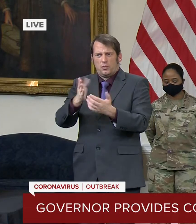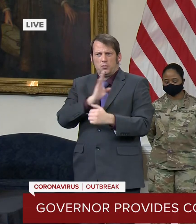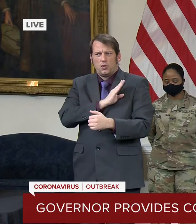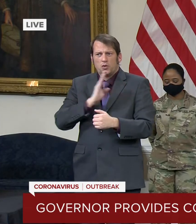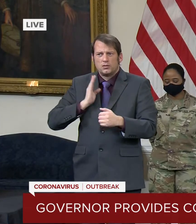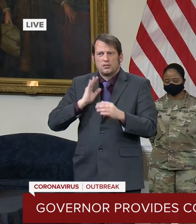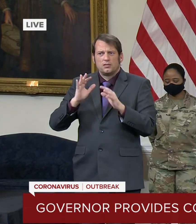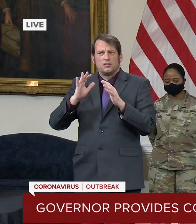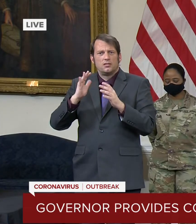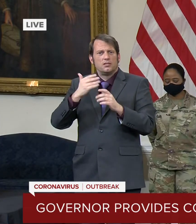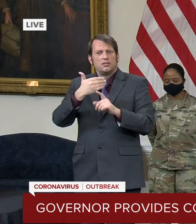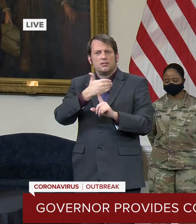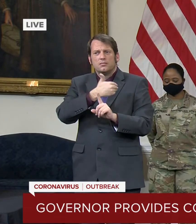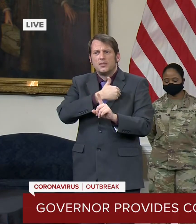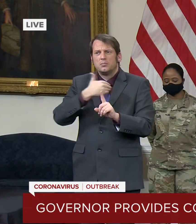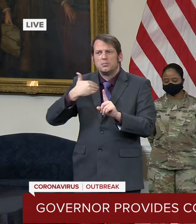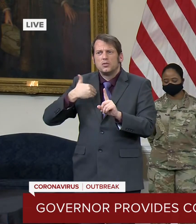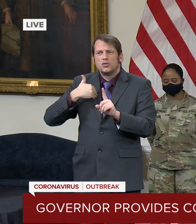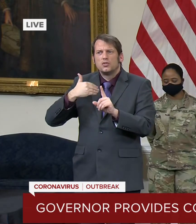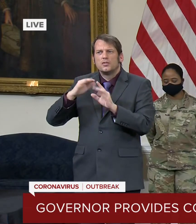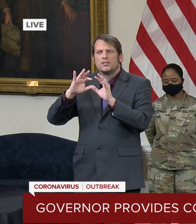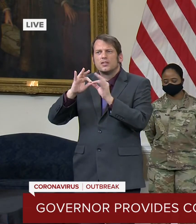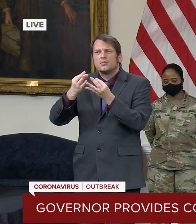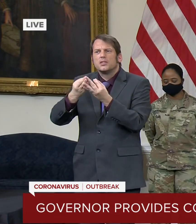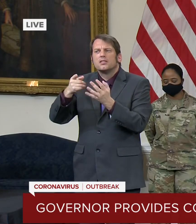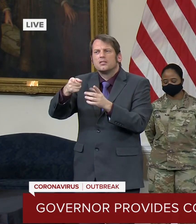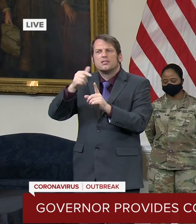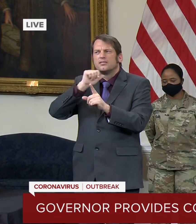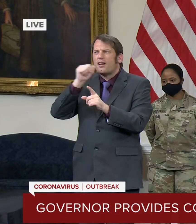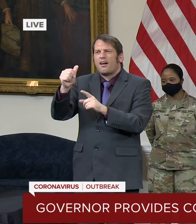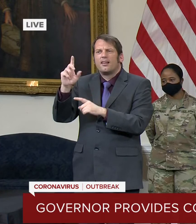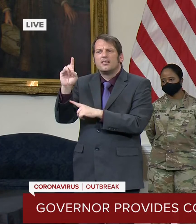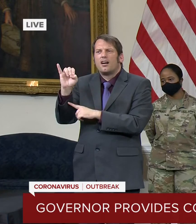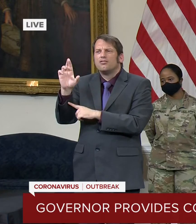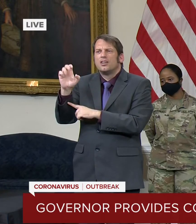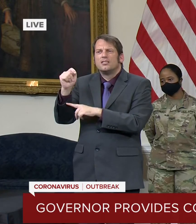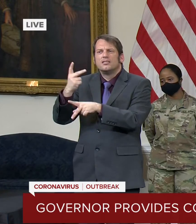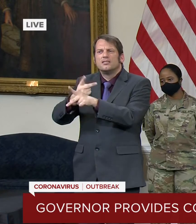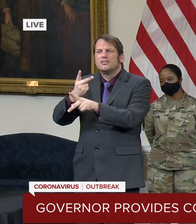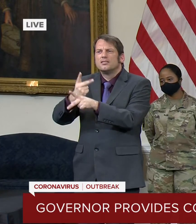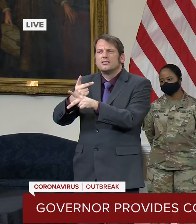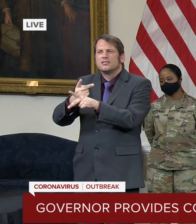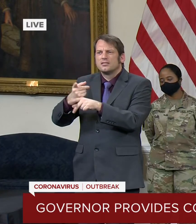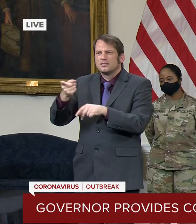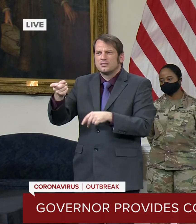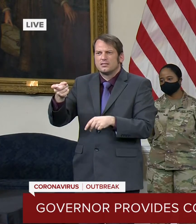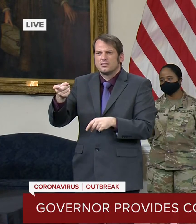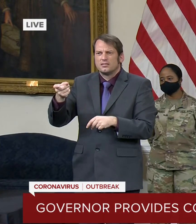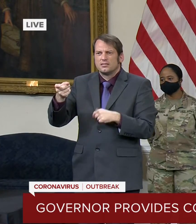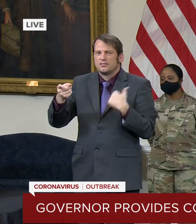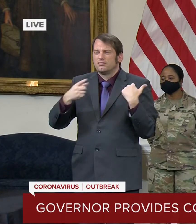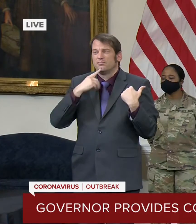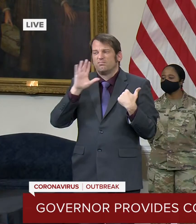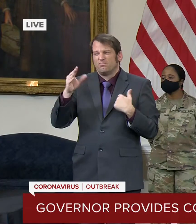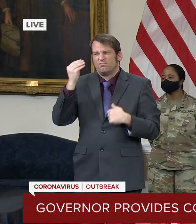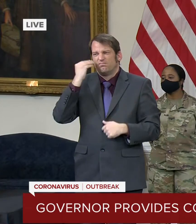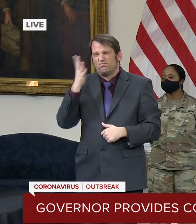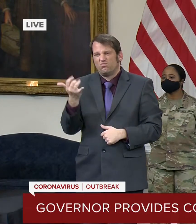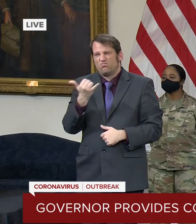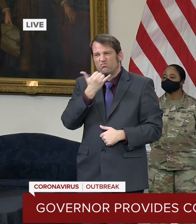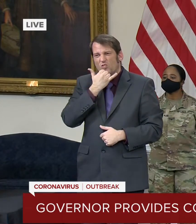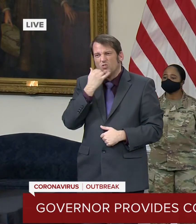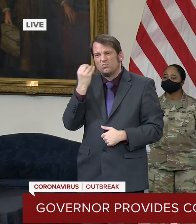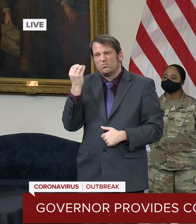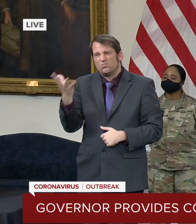direct care, even though they may not fall into any of the open categories. Well, that would be absolutely wrong, and we'd like to know the specifics of